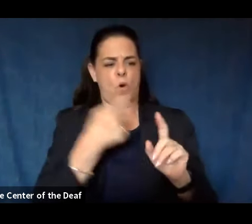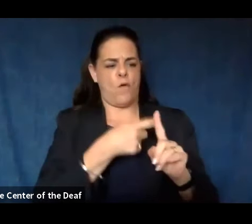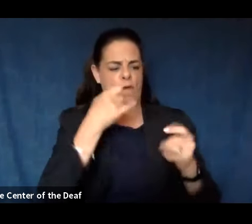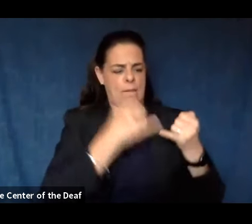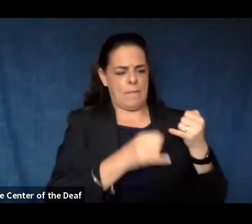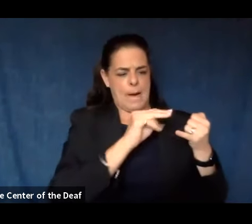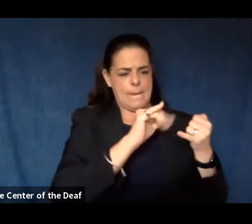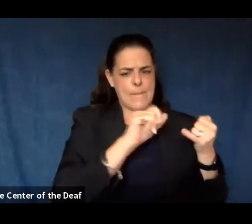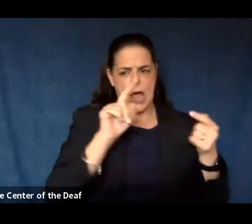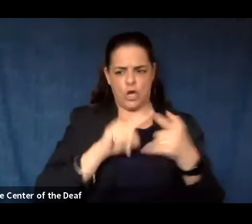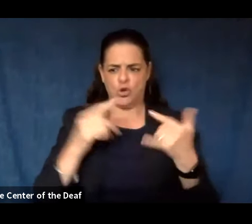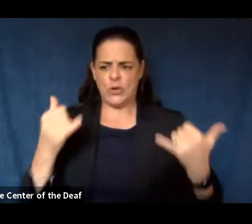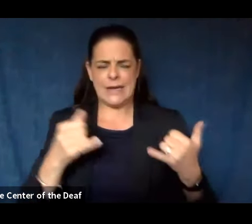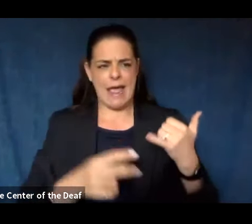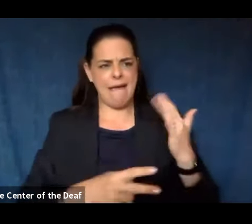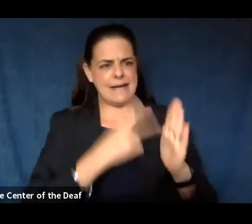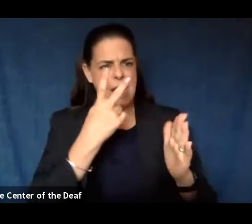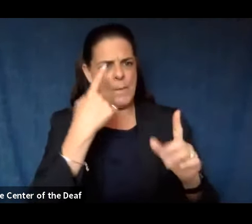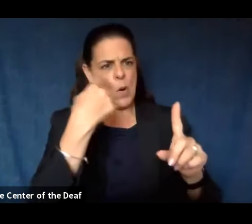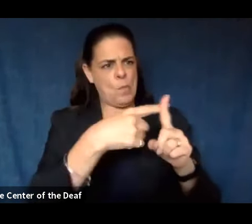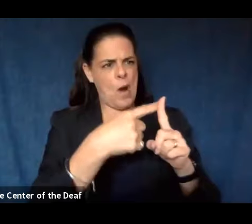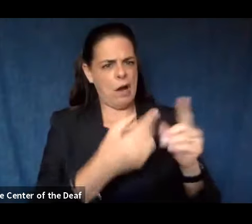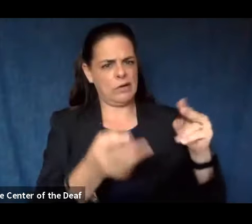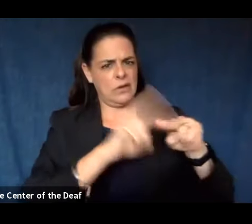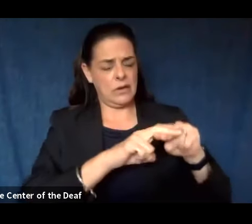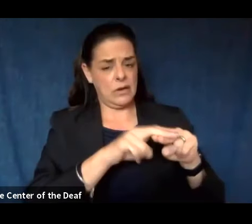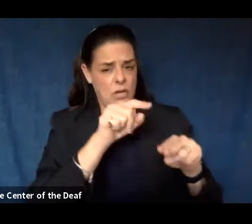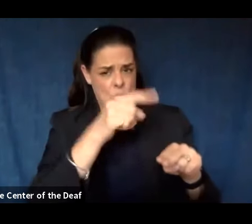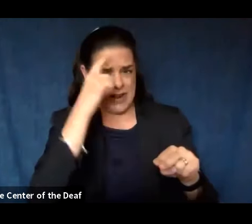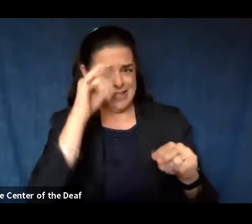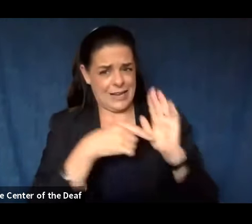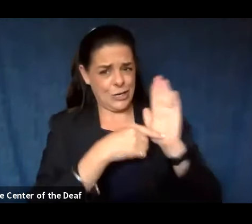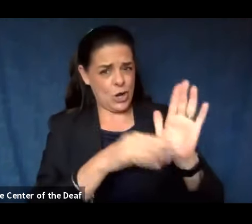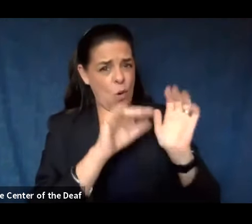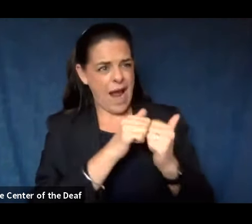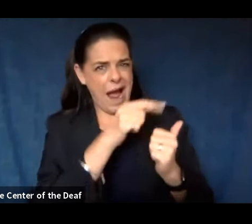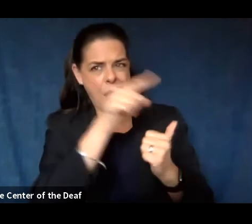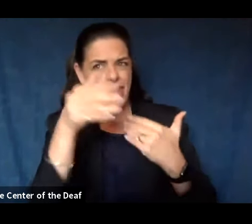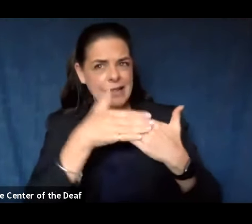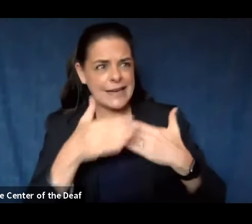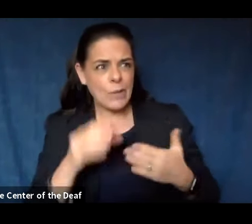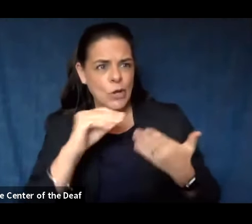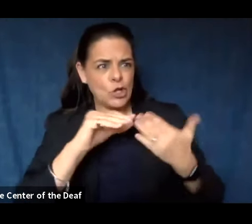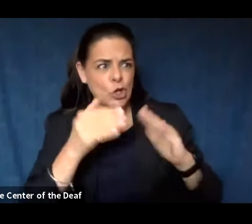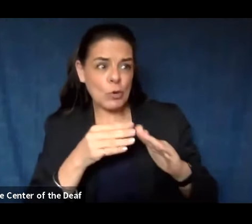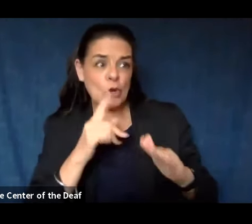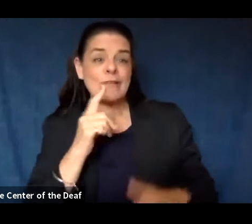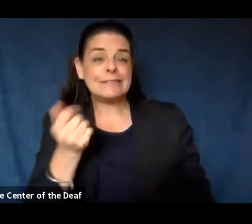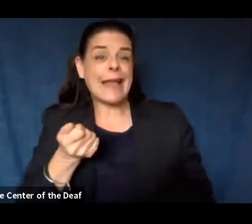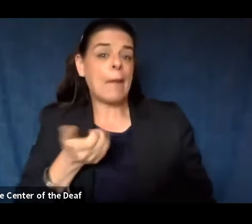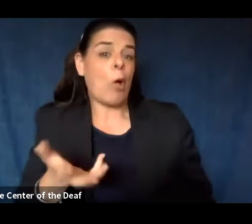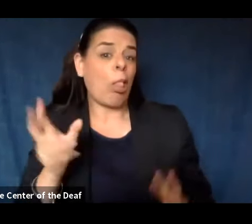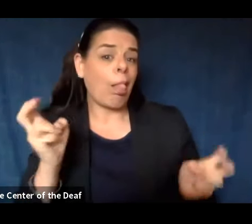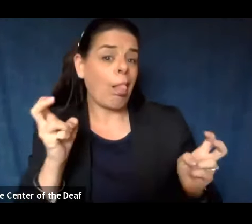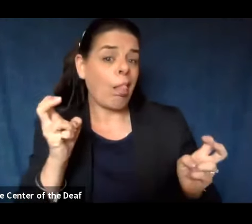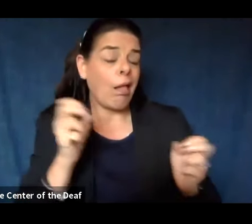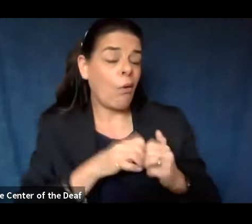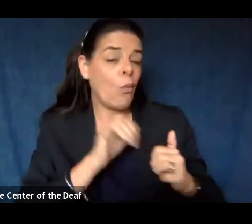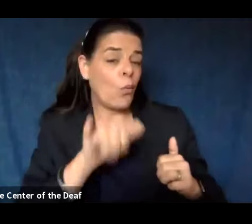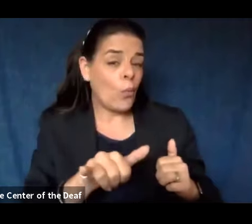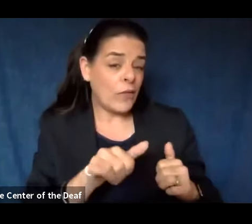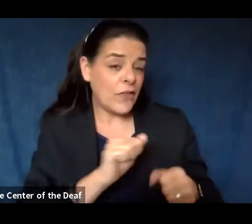Do you think this is a reflection of how our neighbors, the community, are handling this virus? I think it very likely can be. And that's